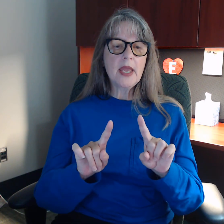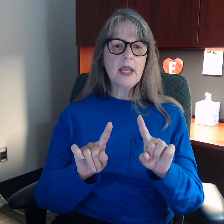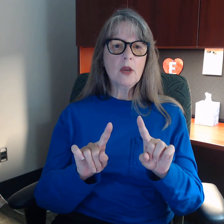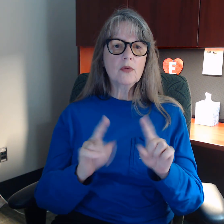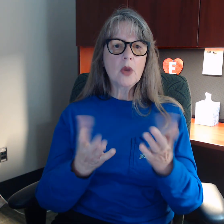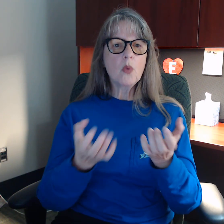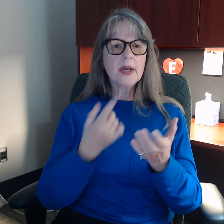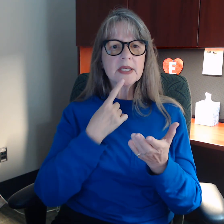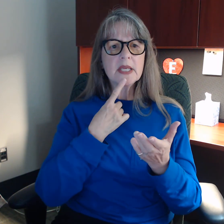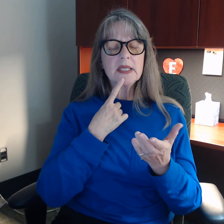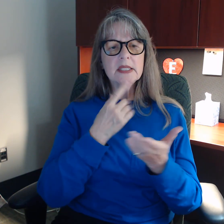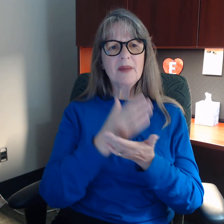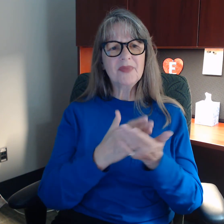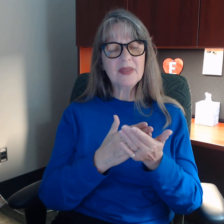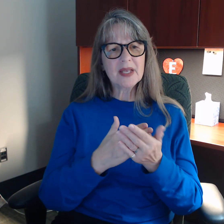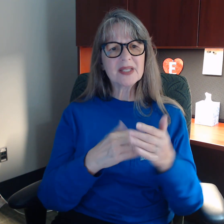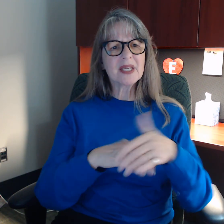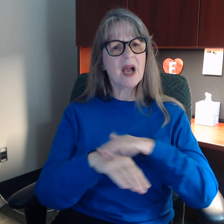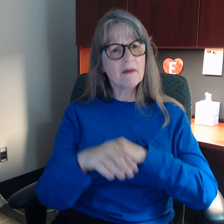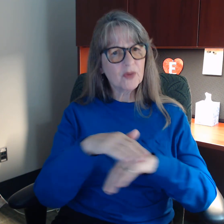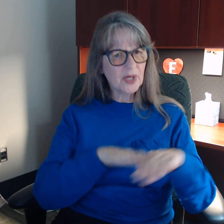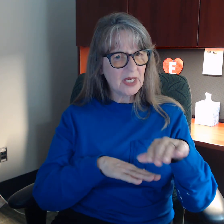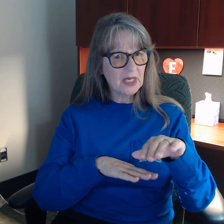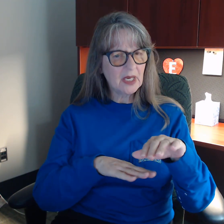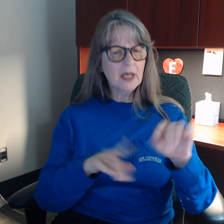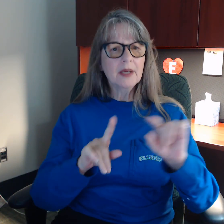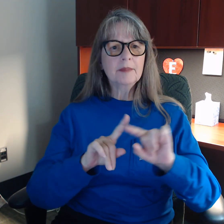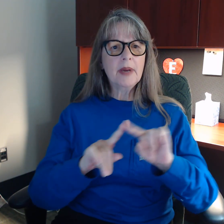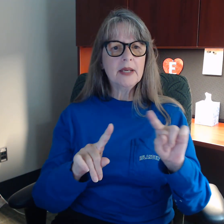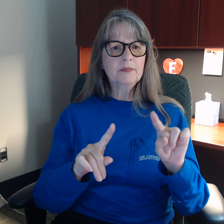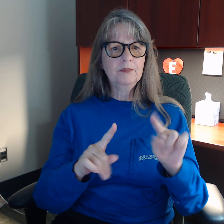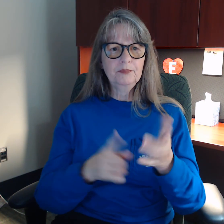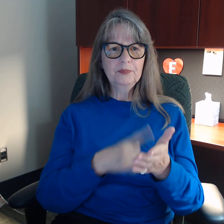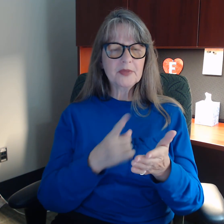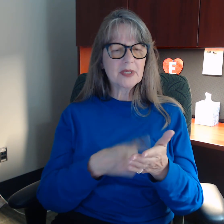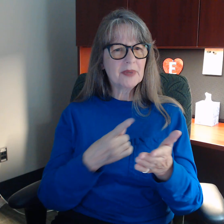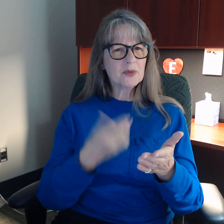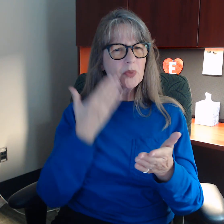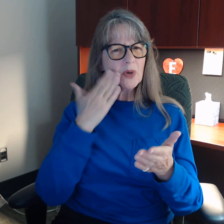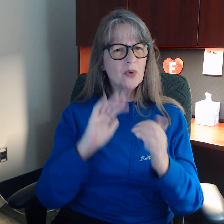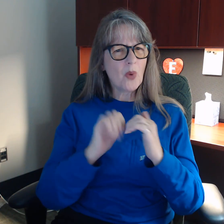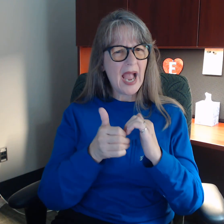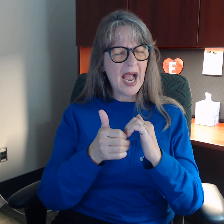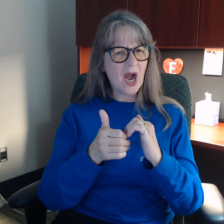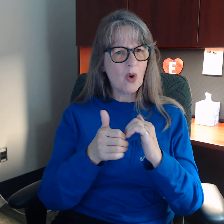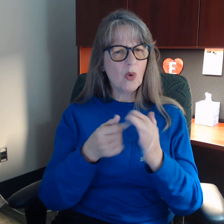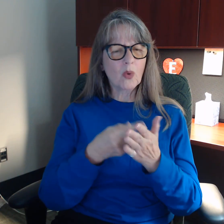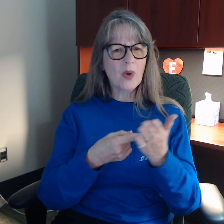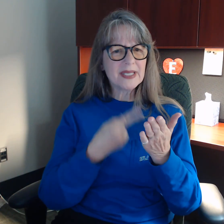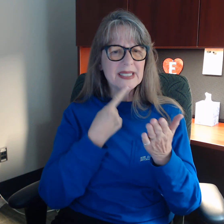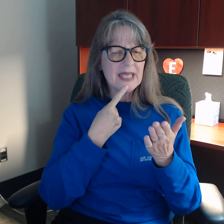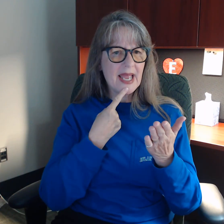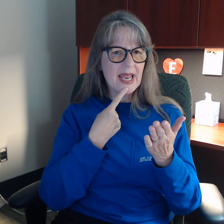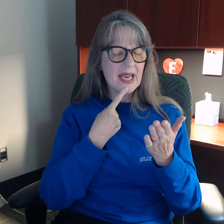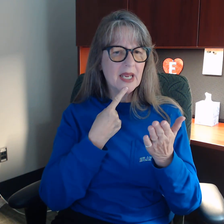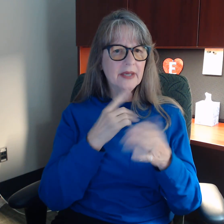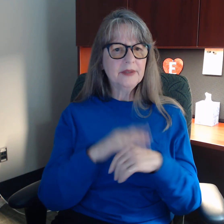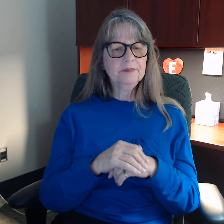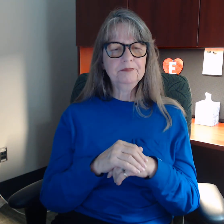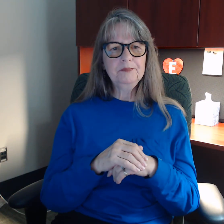they want to say something that's comforting, but sometimes we don't know how or what to say. And